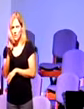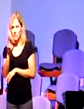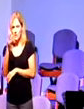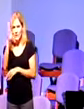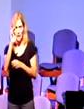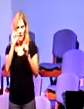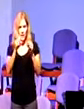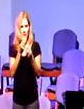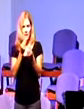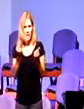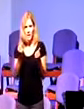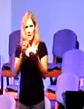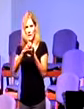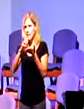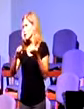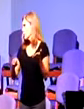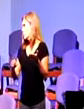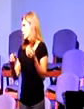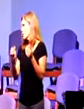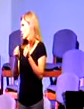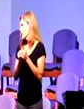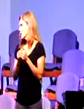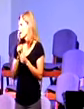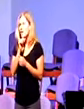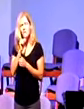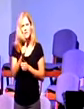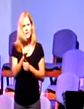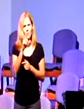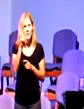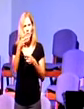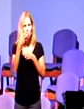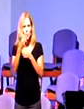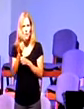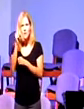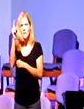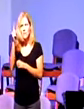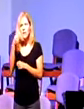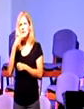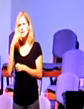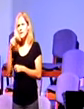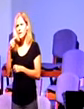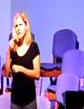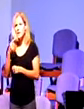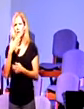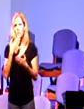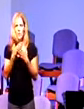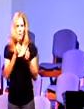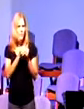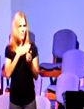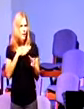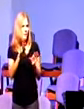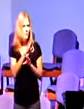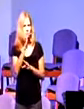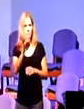can heal and can take away, but even if he doesn't, we need to trust him and say, "It is well with my soul."